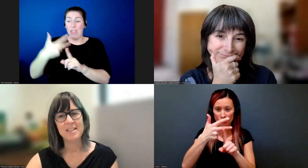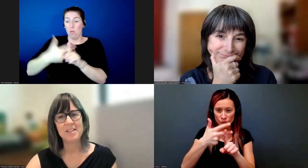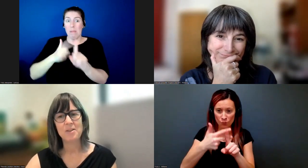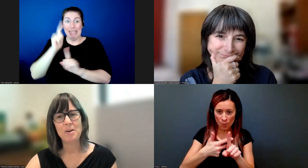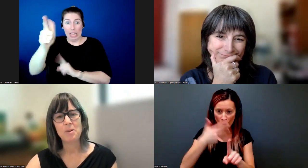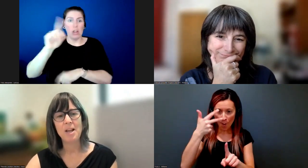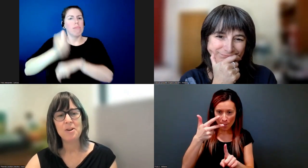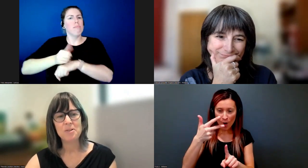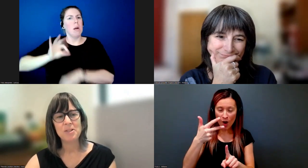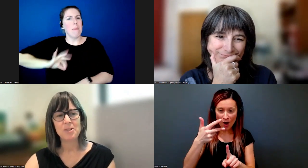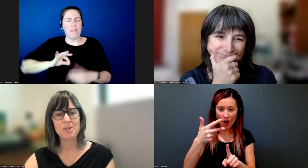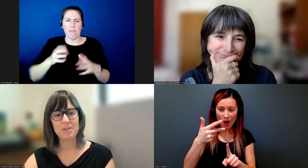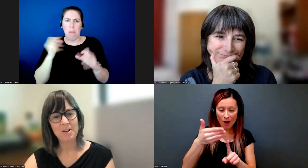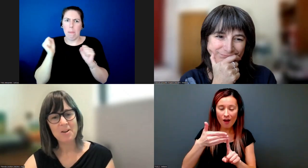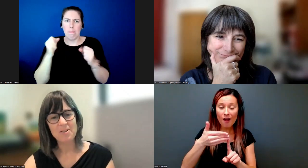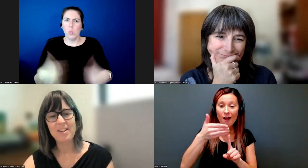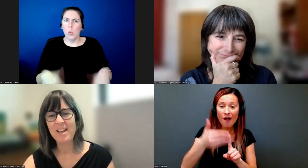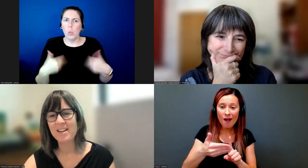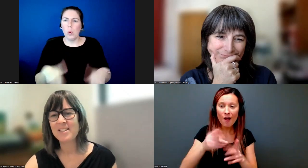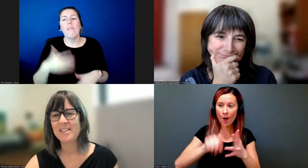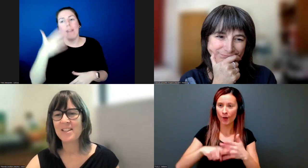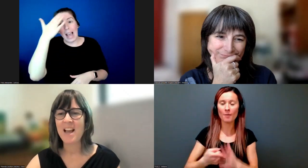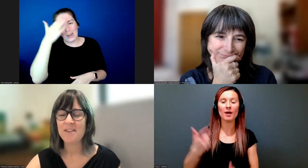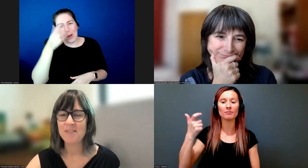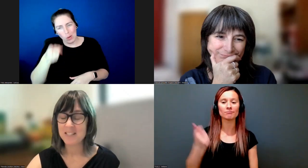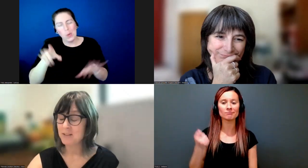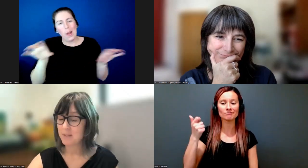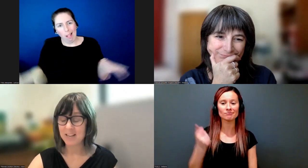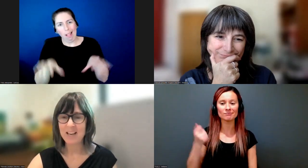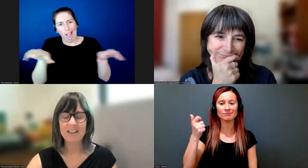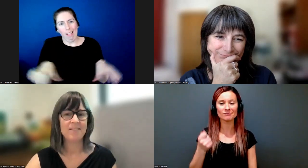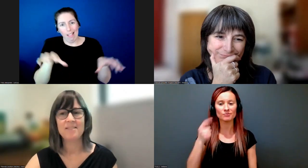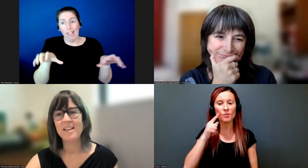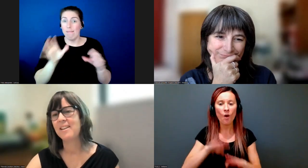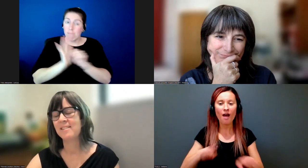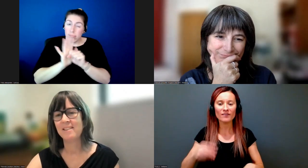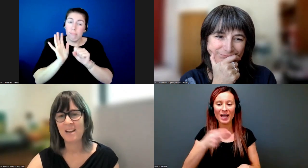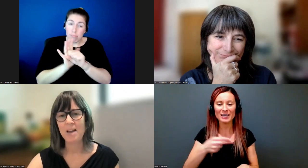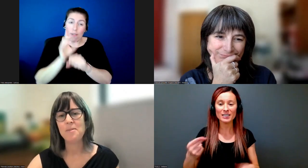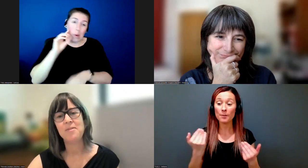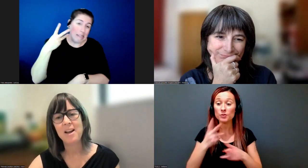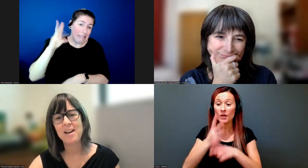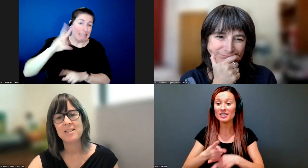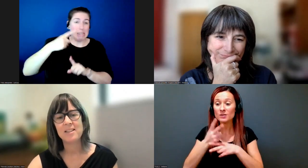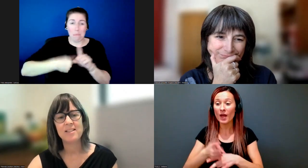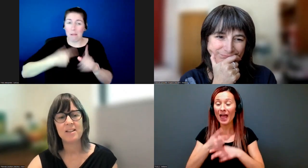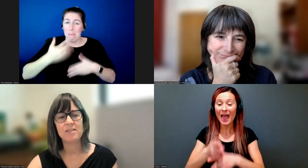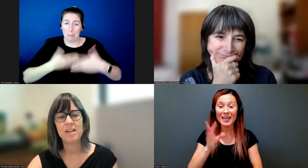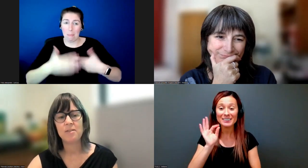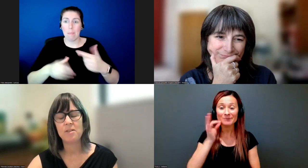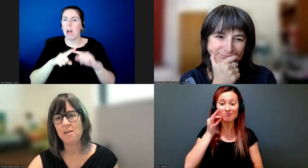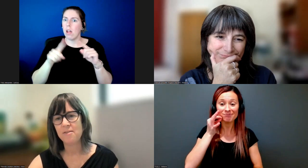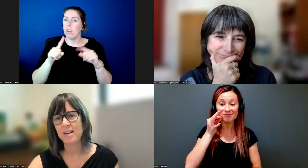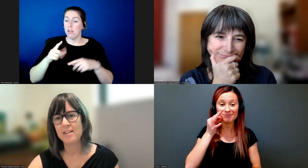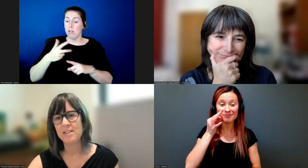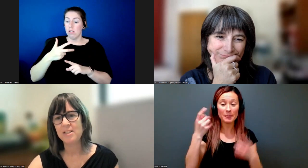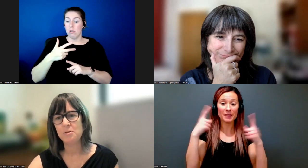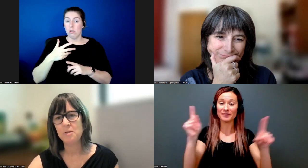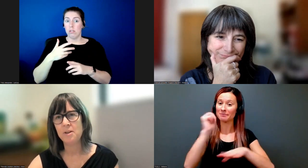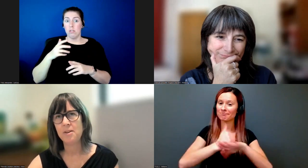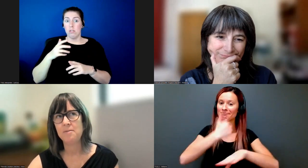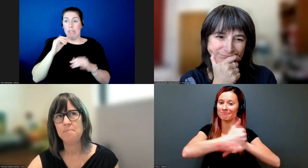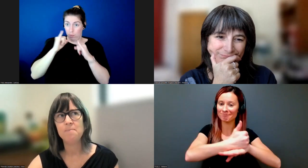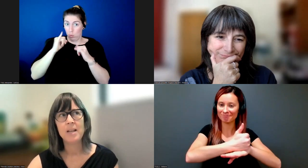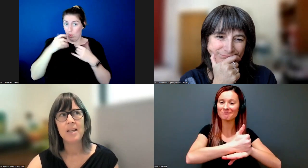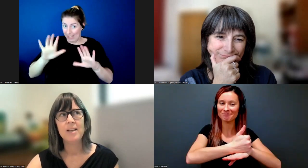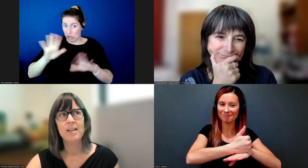That's incredible. I know it took longer than that, the advocacy, but again, it happened fast, and it sounds like a lot of it had to do with